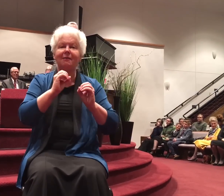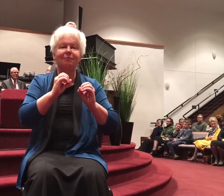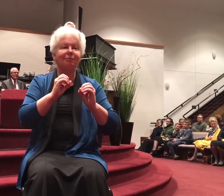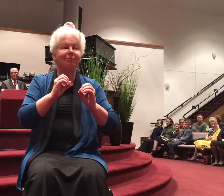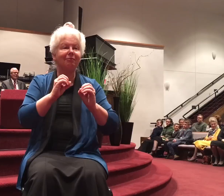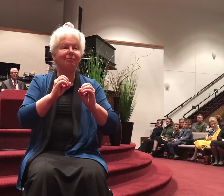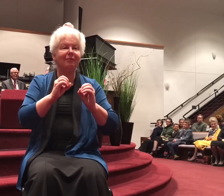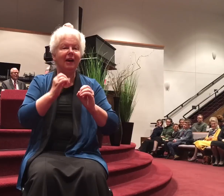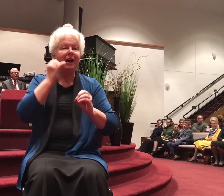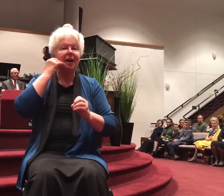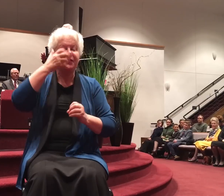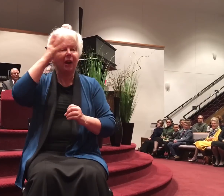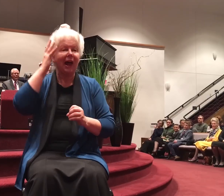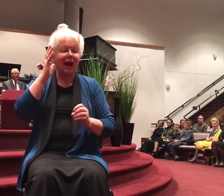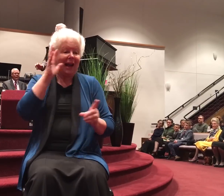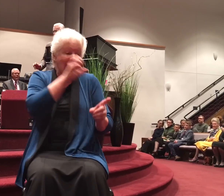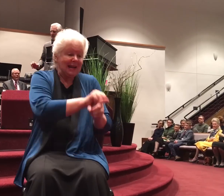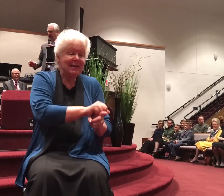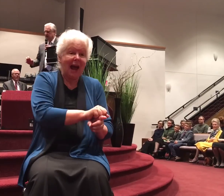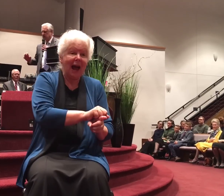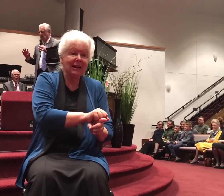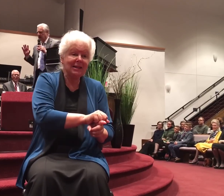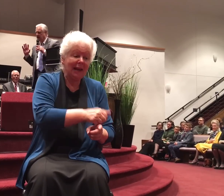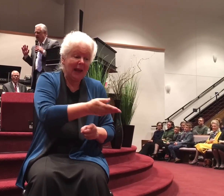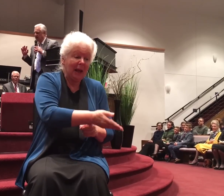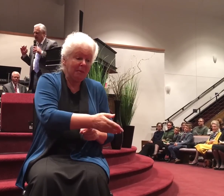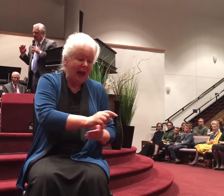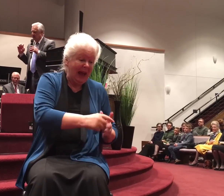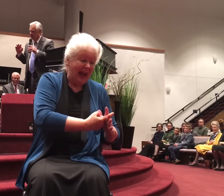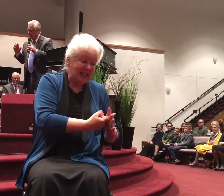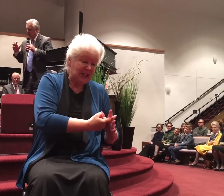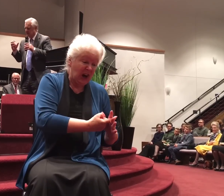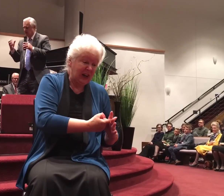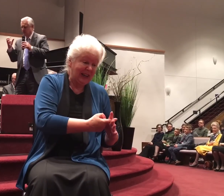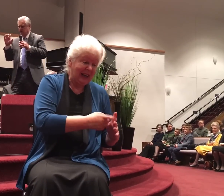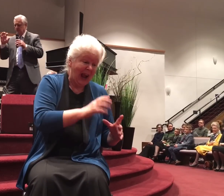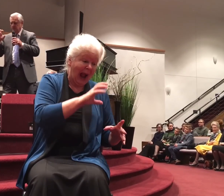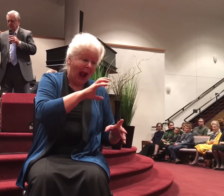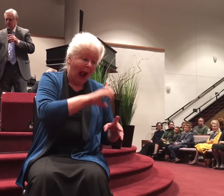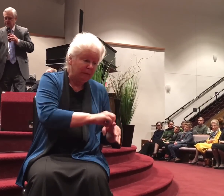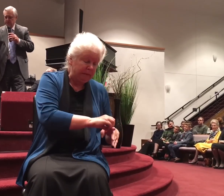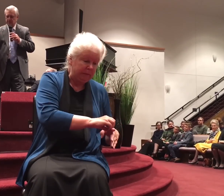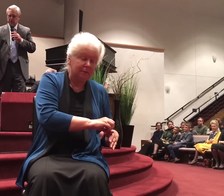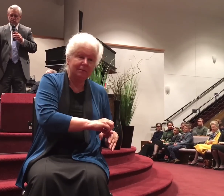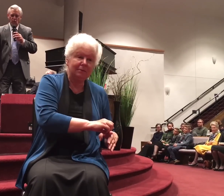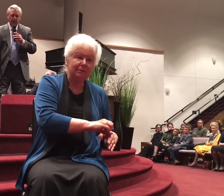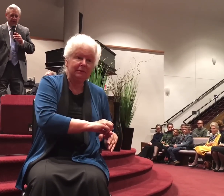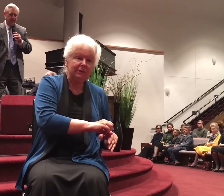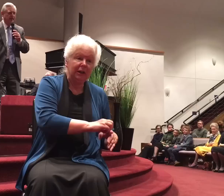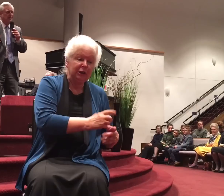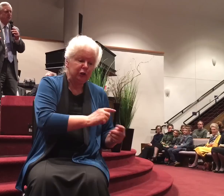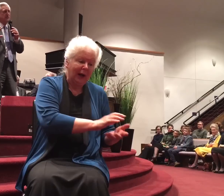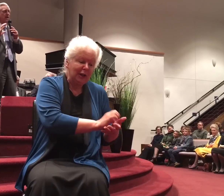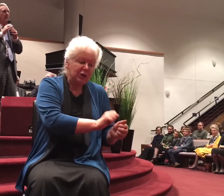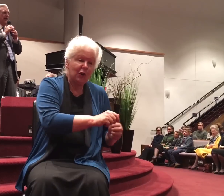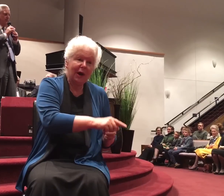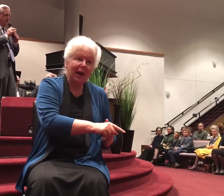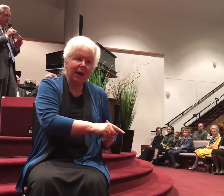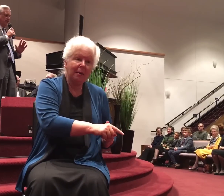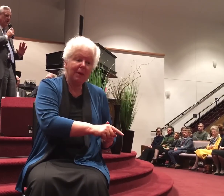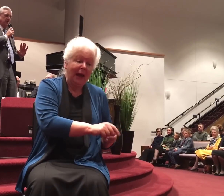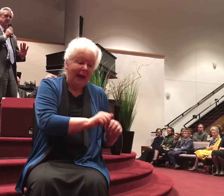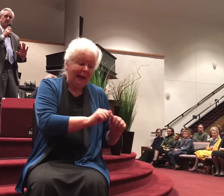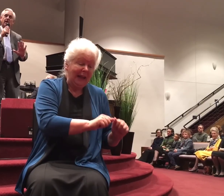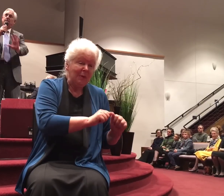You know, if the lions had attacked him and started, you know, destroying him, and he was somehow